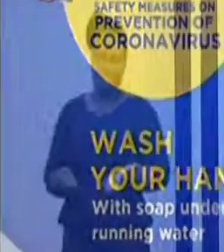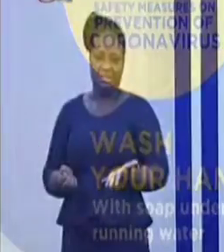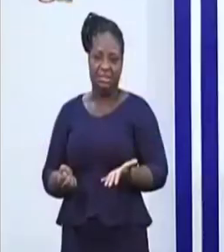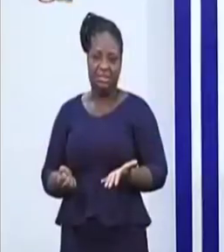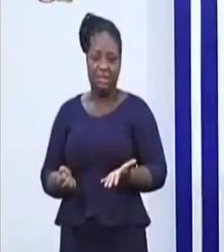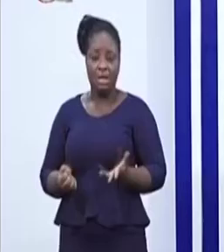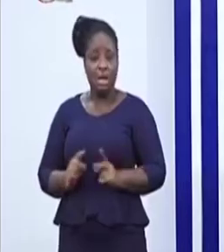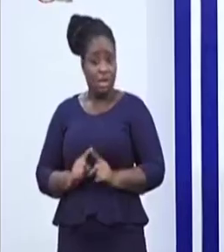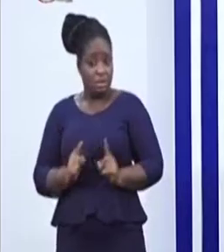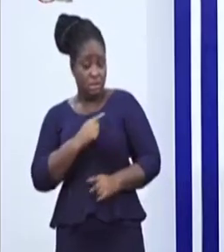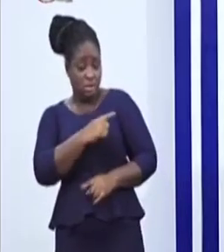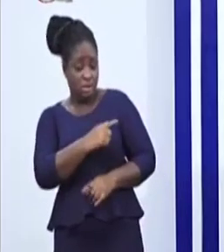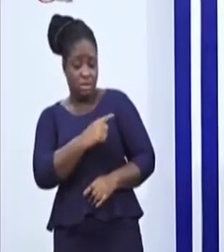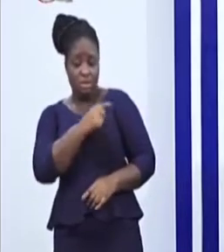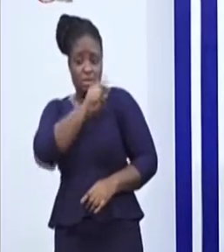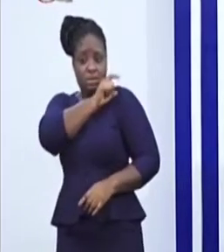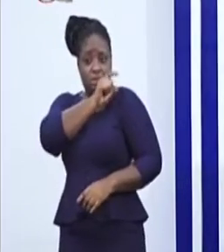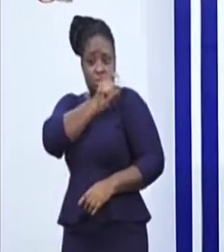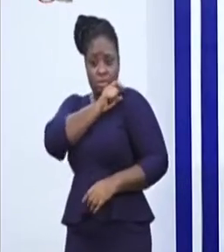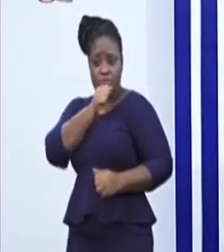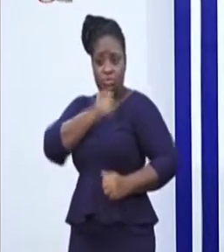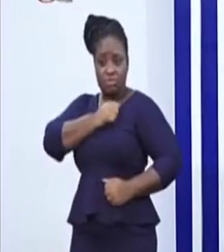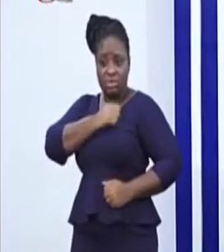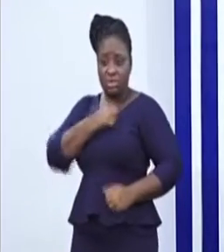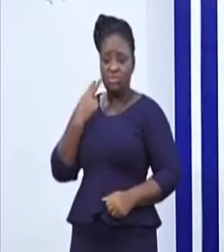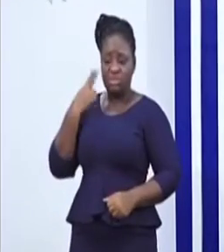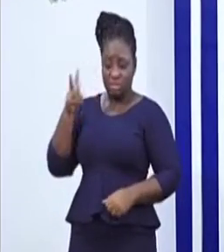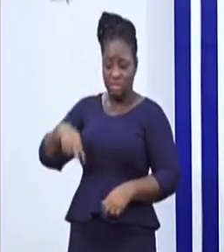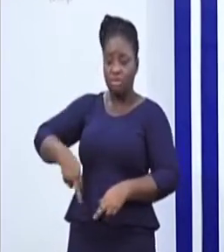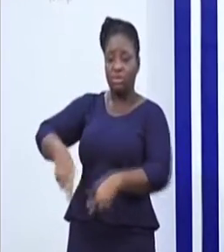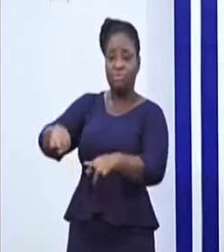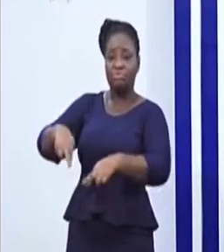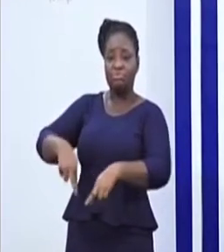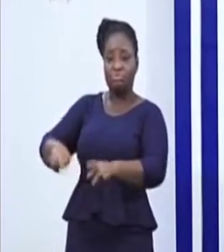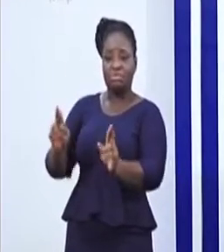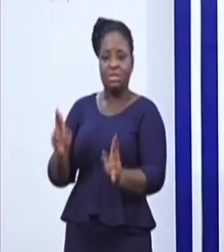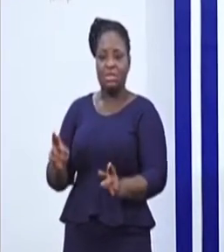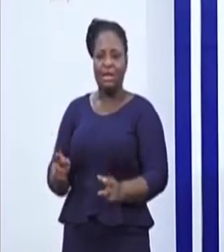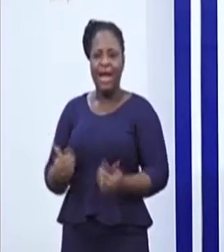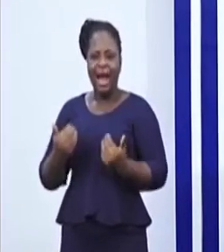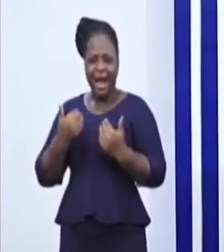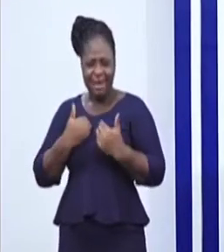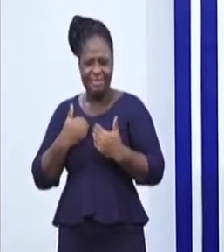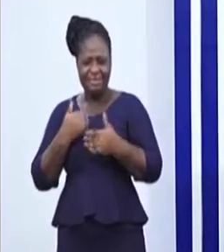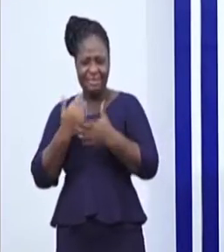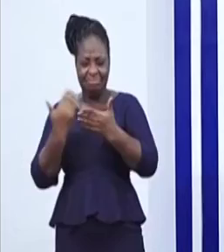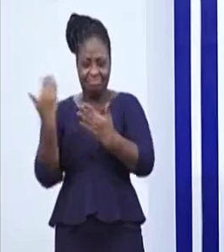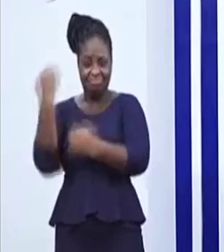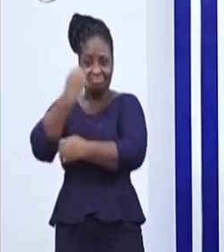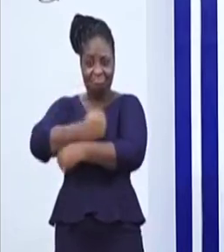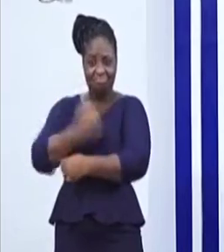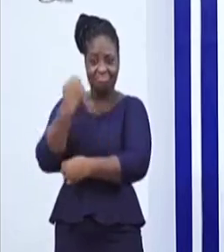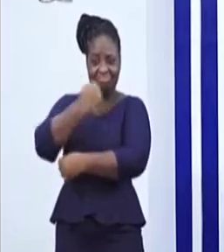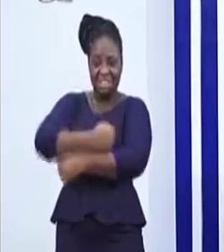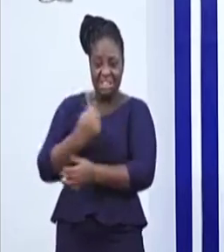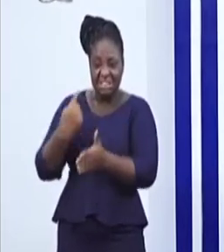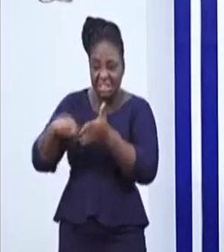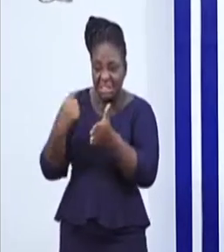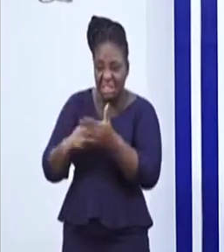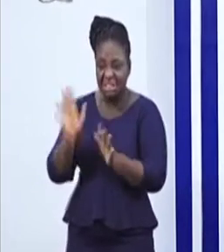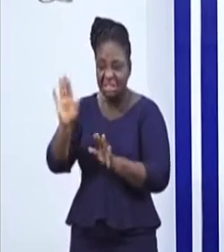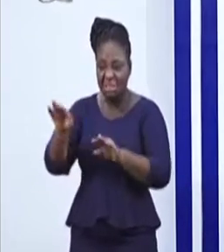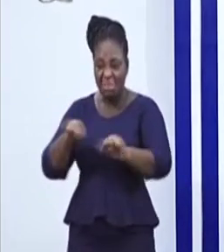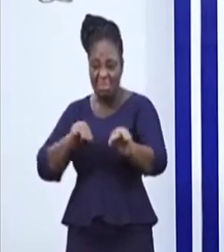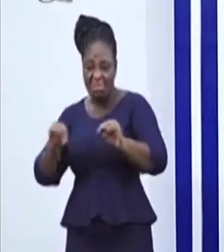Exempt. So the officers and men you see on the road on a daily basis have snap checkpoints, roadblocks, checking movements